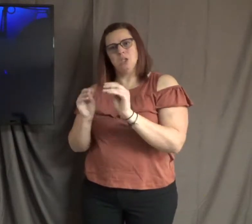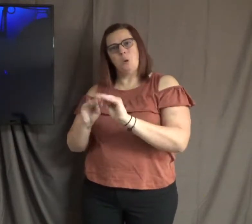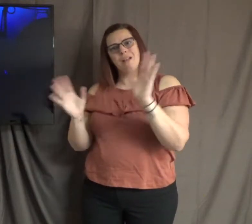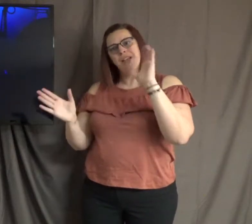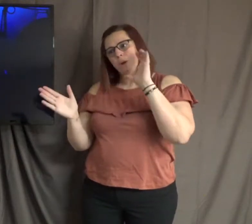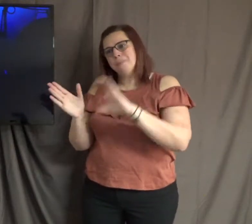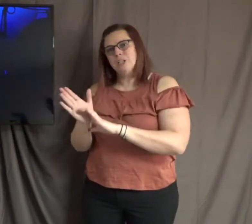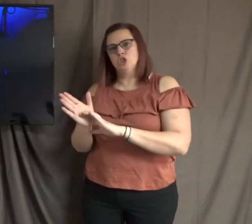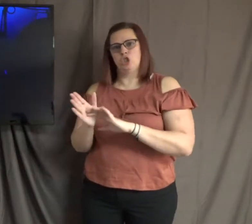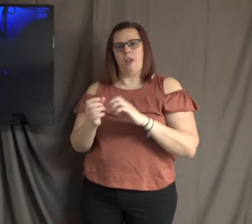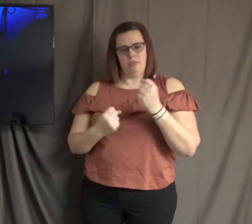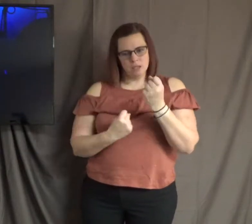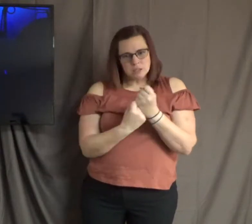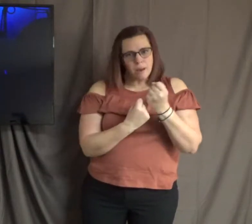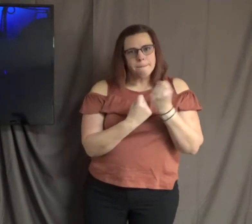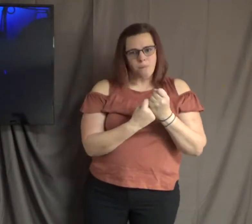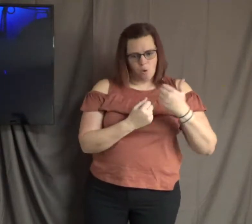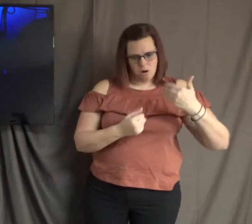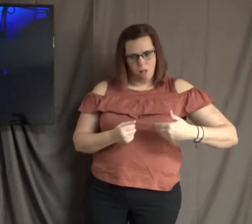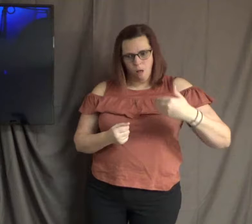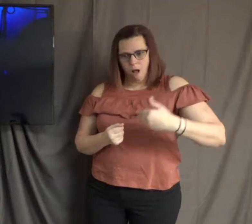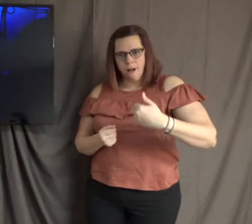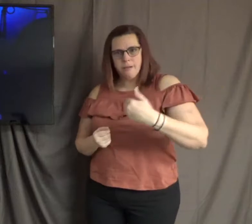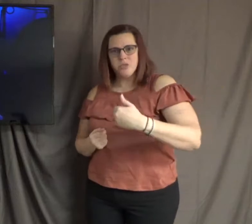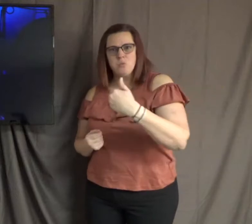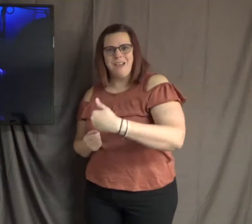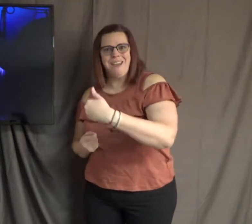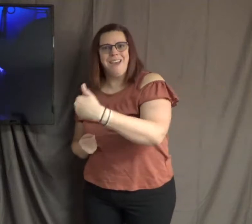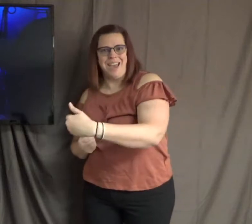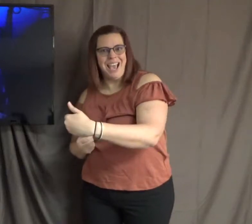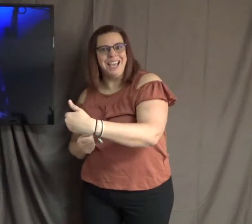along the way to come back to life.